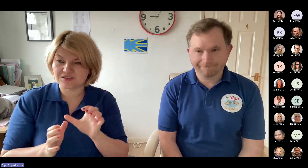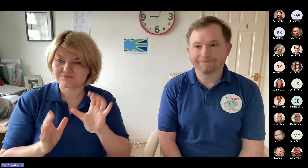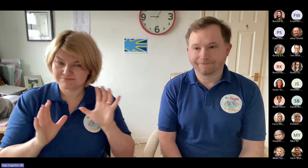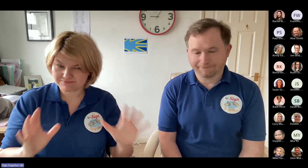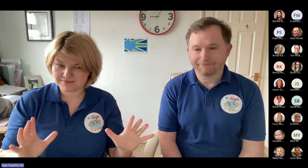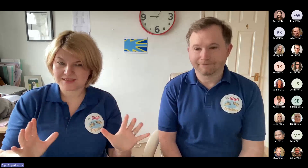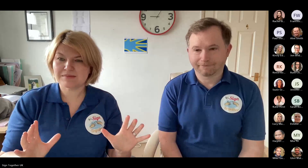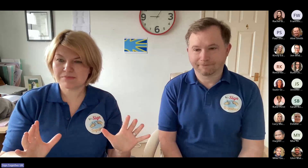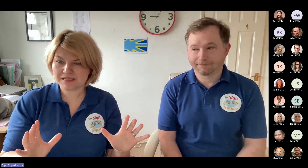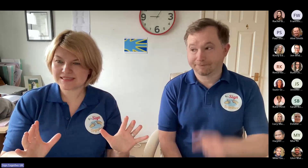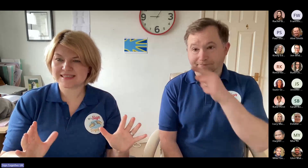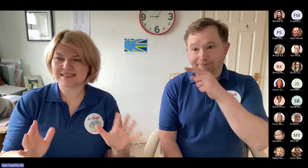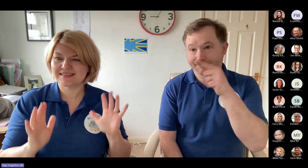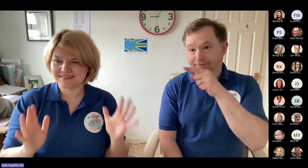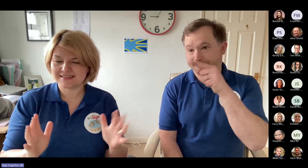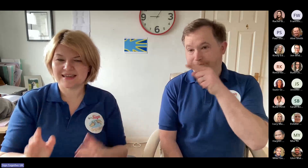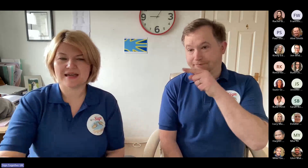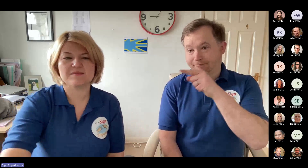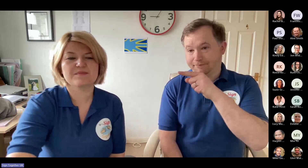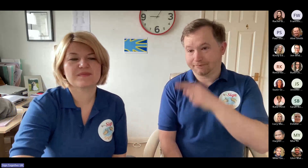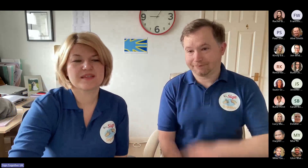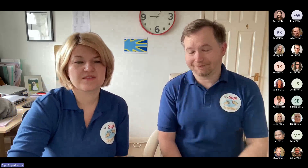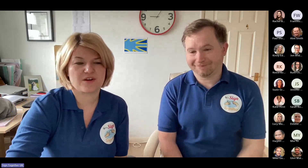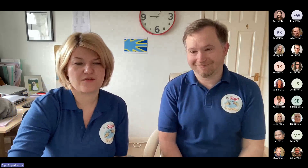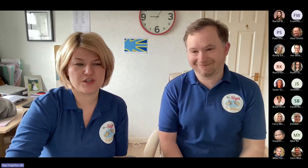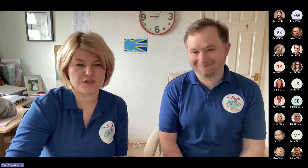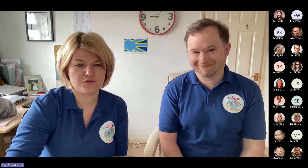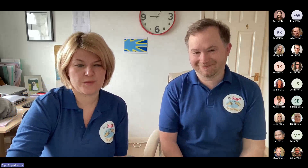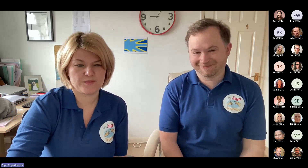just simplicity is very, very useful.